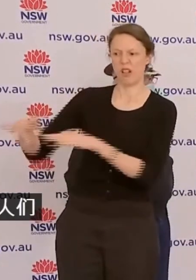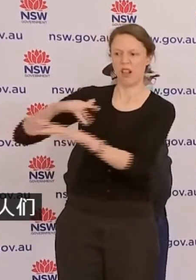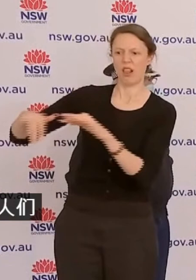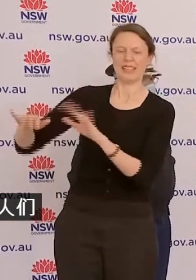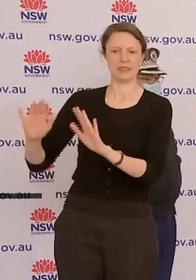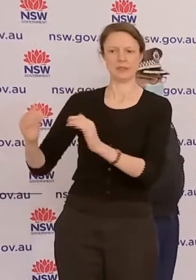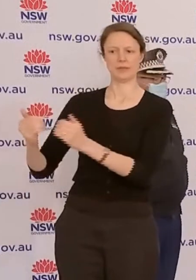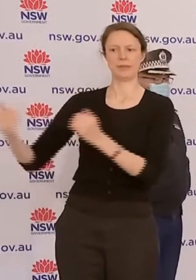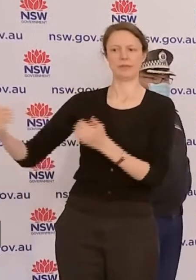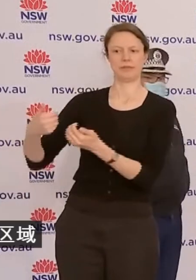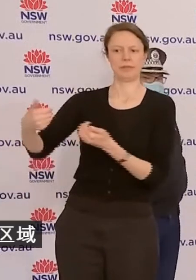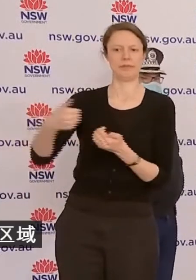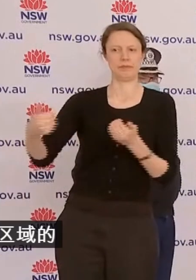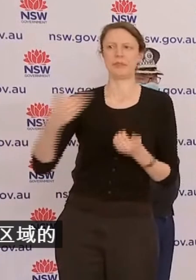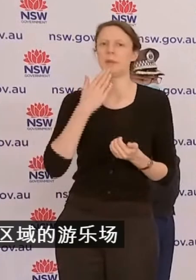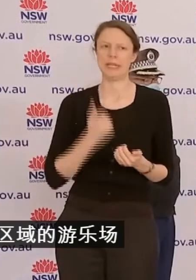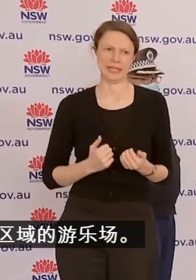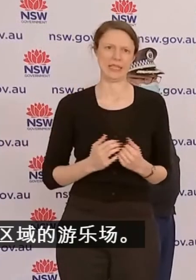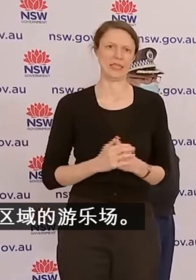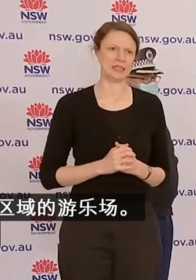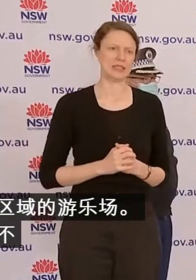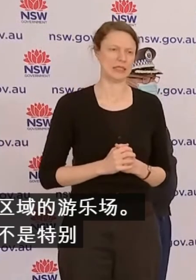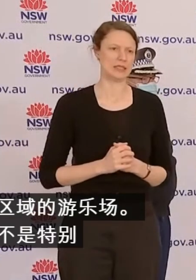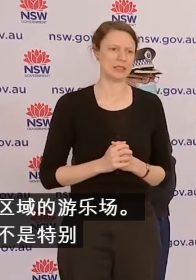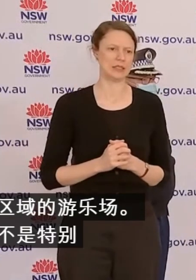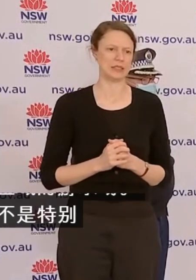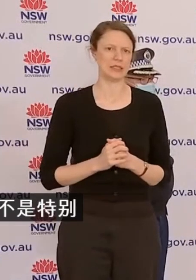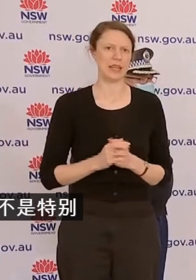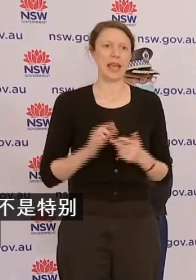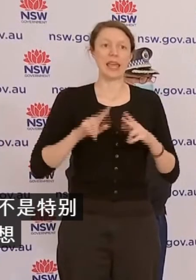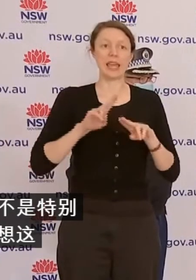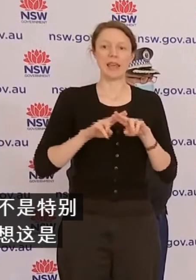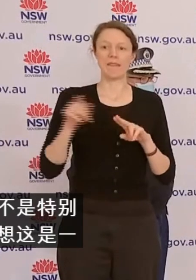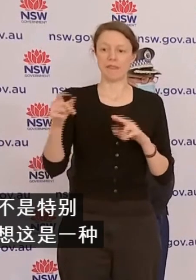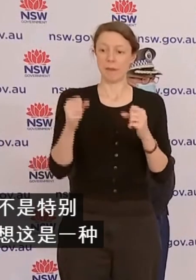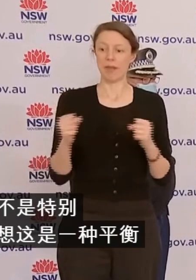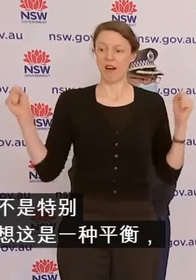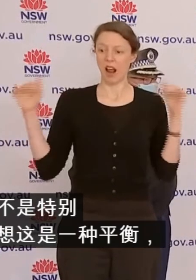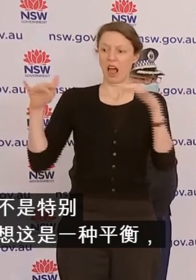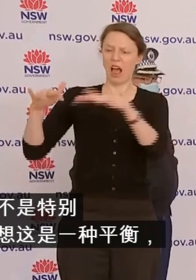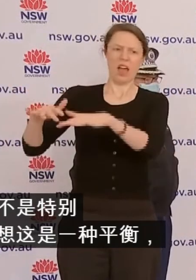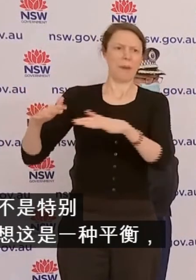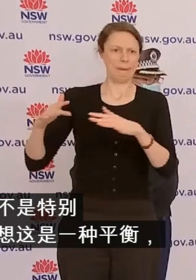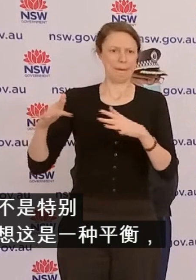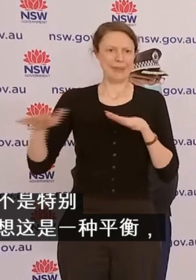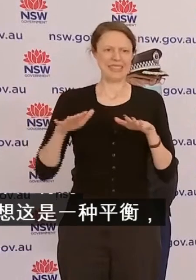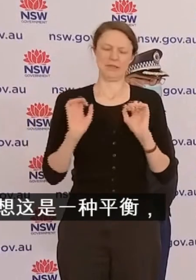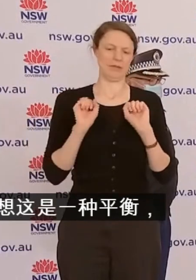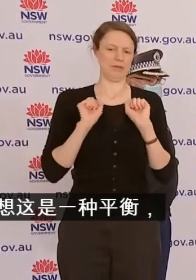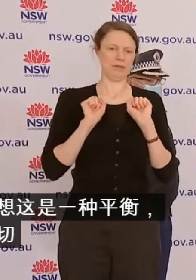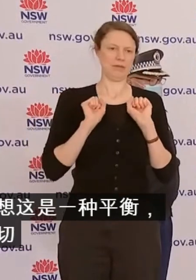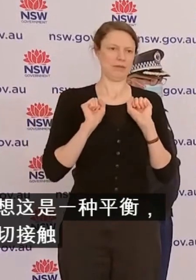separate. Try and go to playgrounds in other areas when you know they're not particularly busy. So I suppose it is a balancing act.